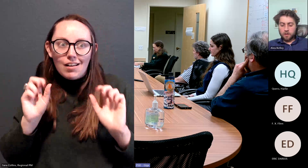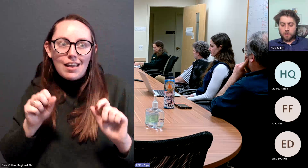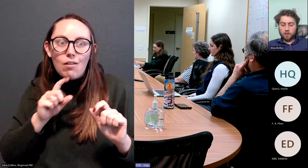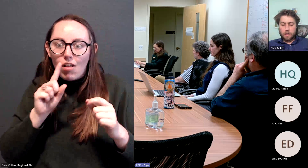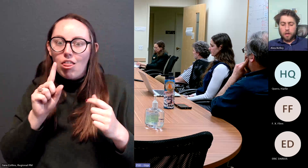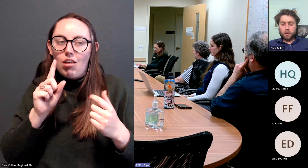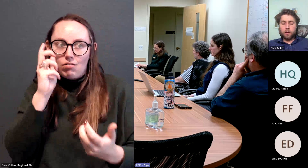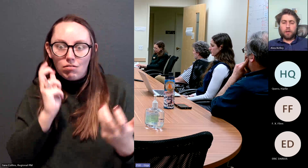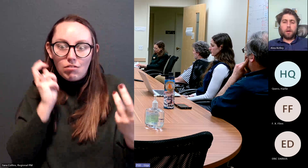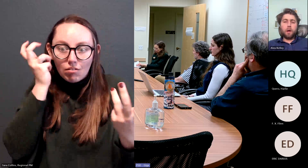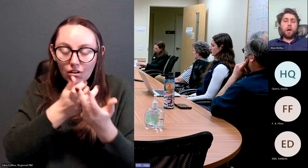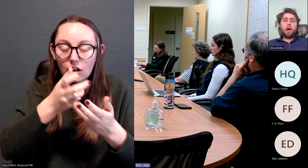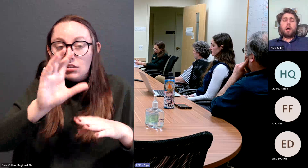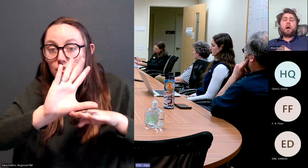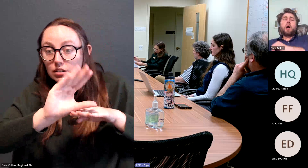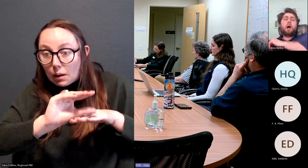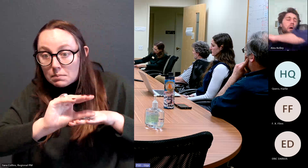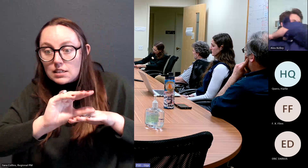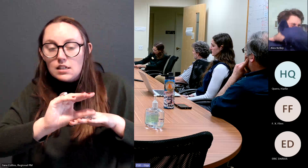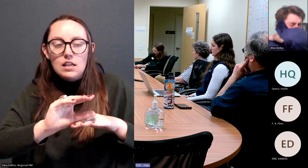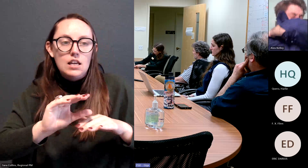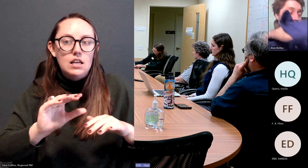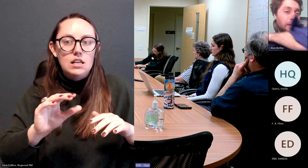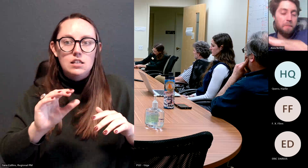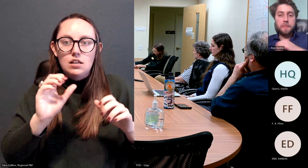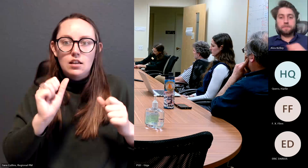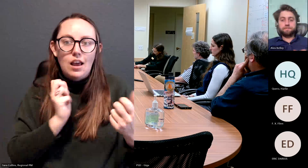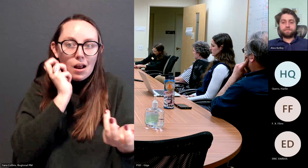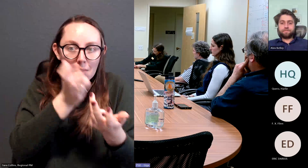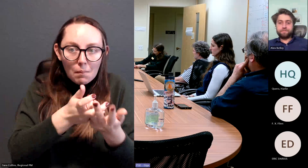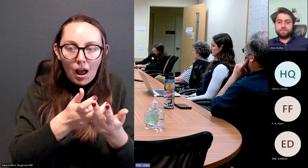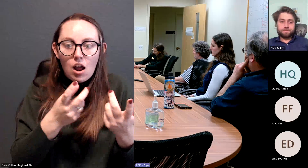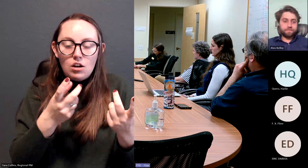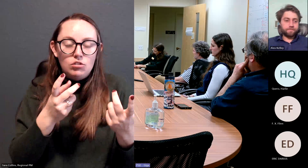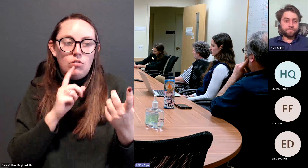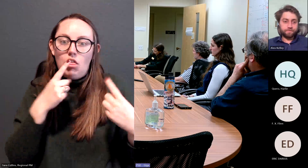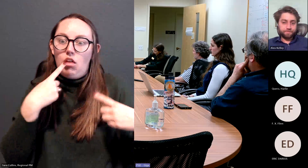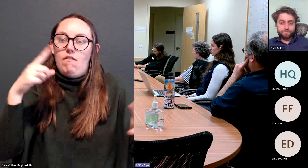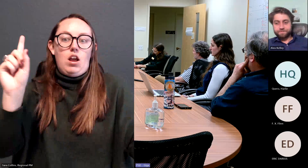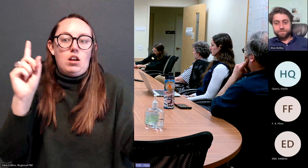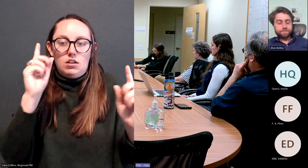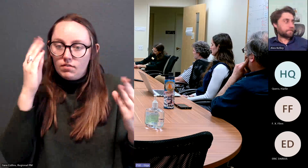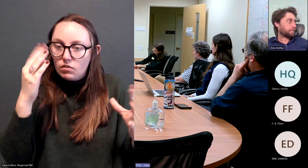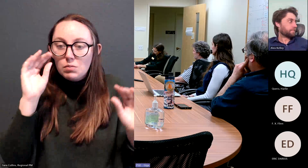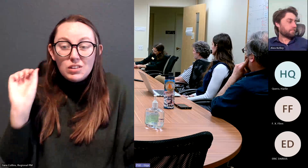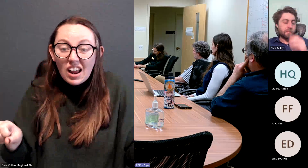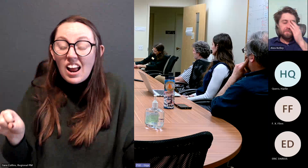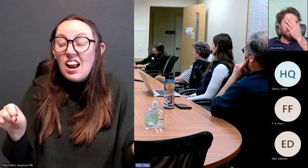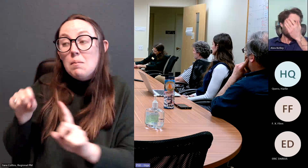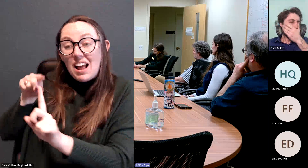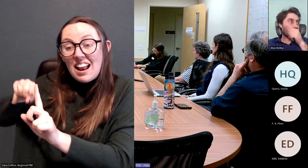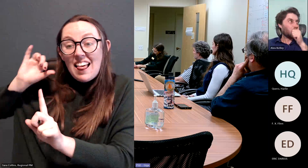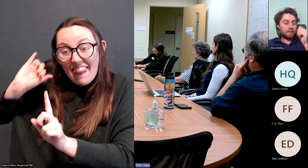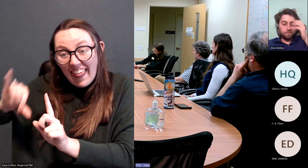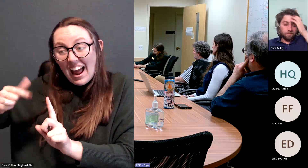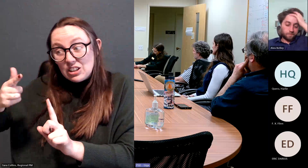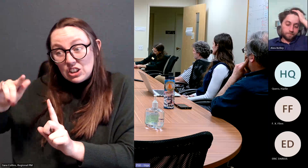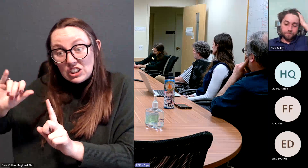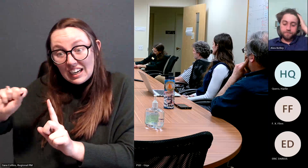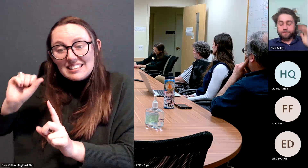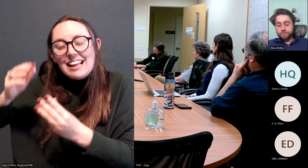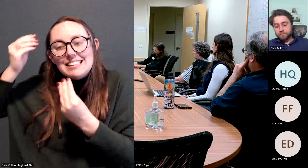whoever needs the handicap. But without that that's an information infrastructure to complement